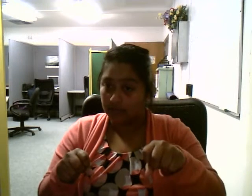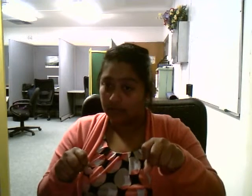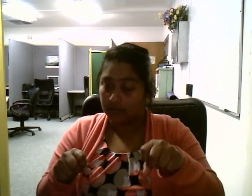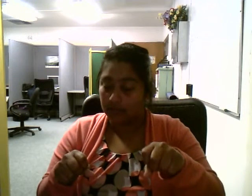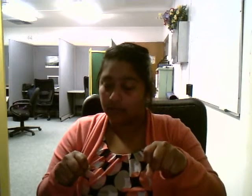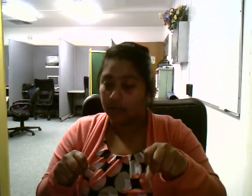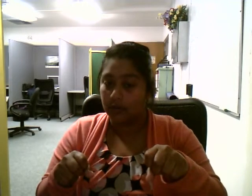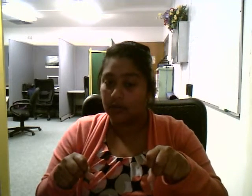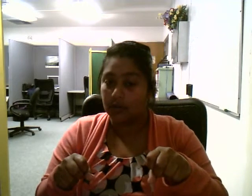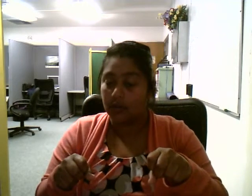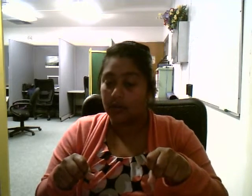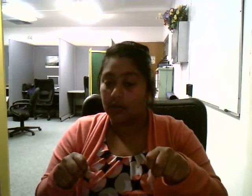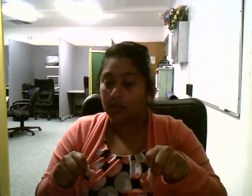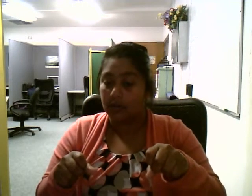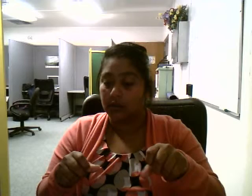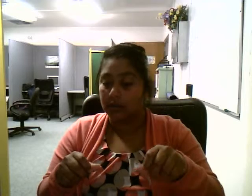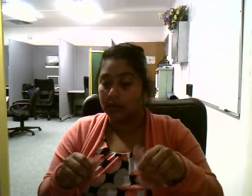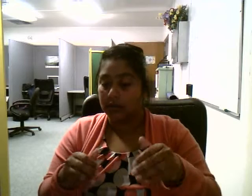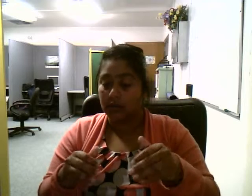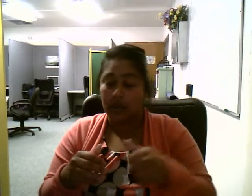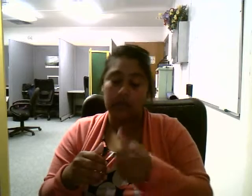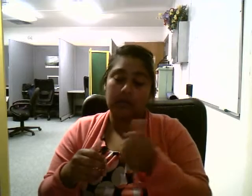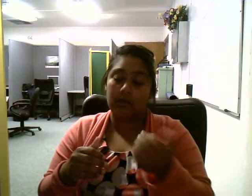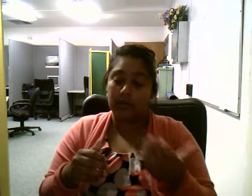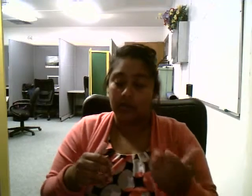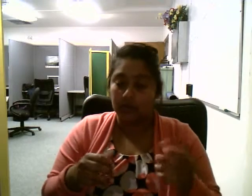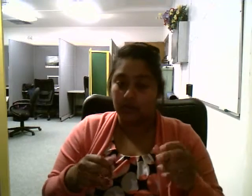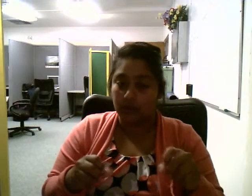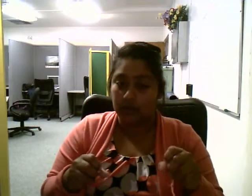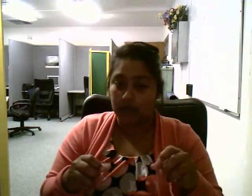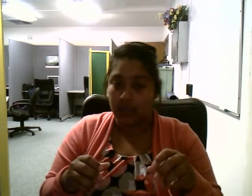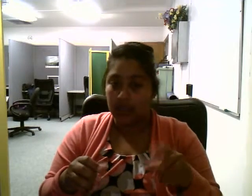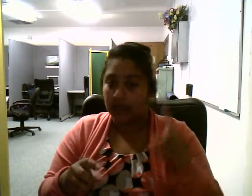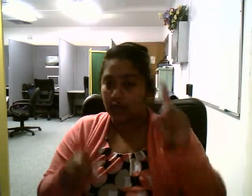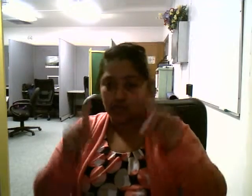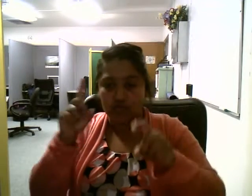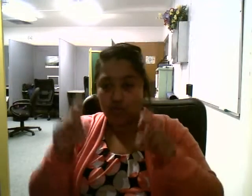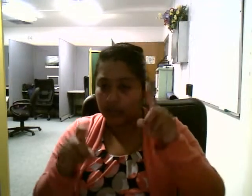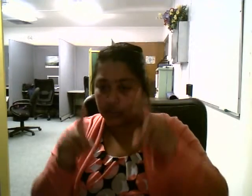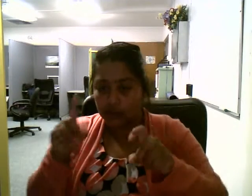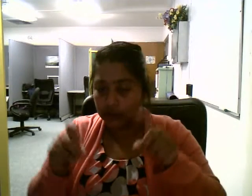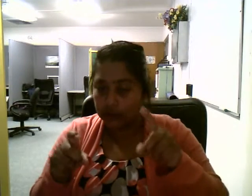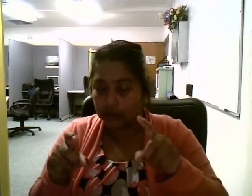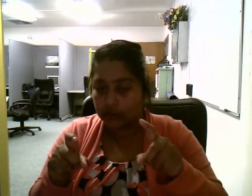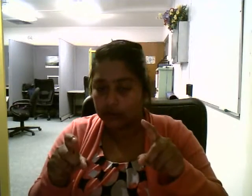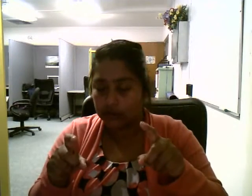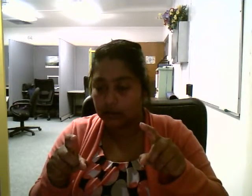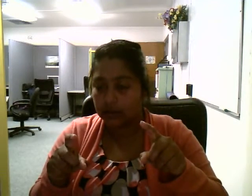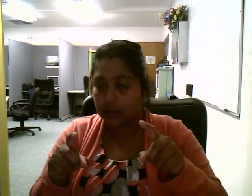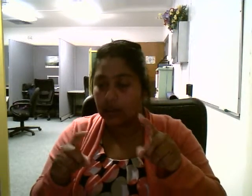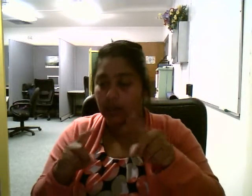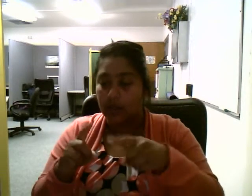And I think another thing that we can do is those essential questions about what is it that we're